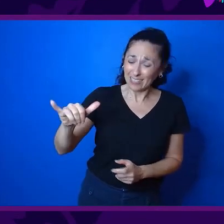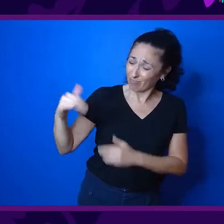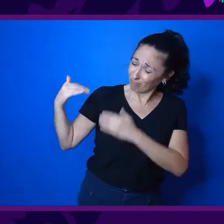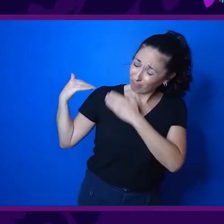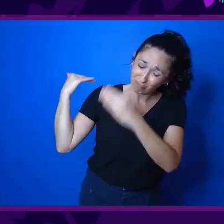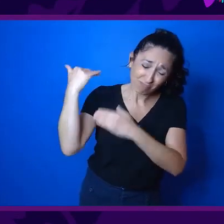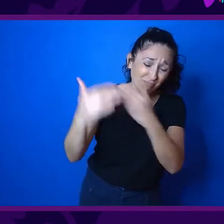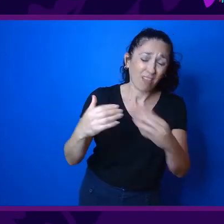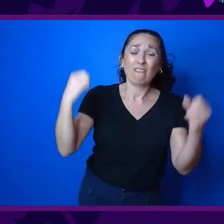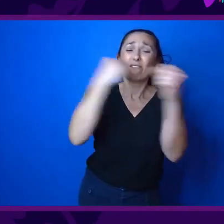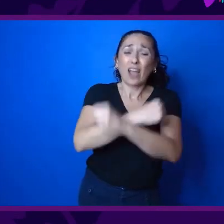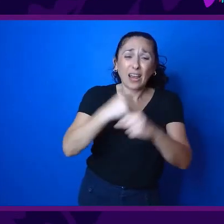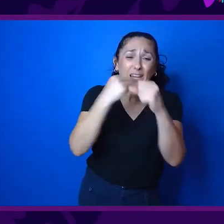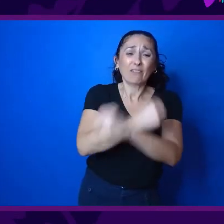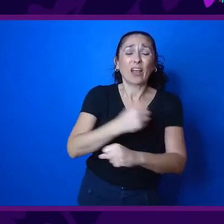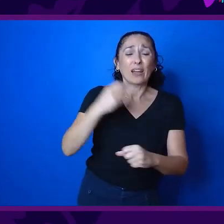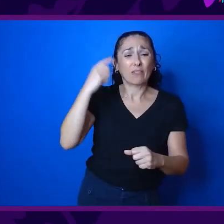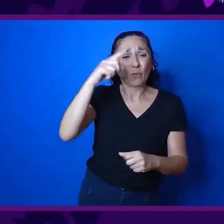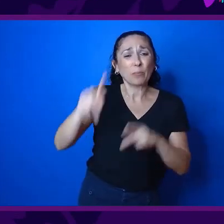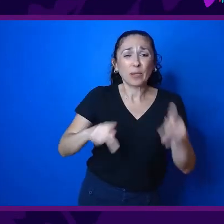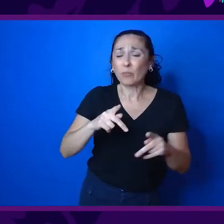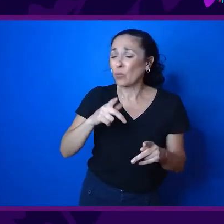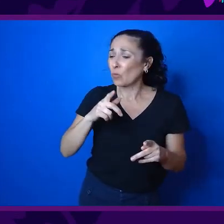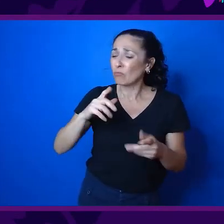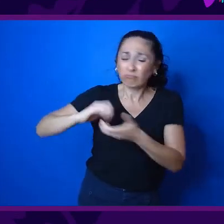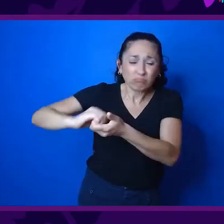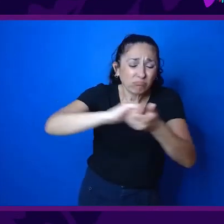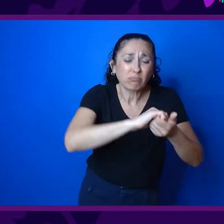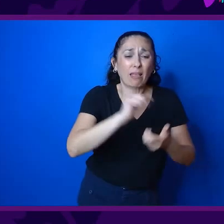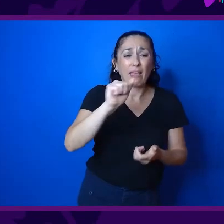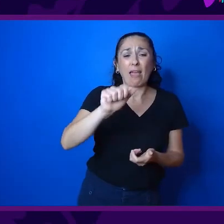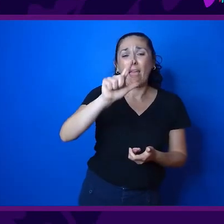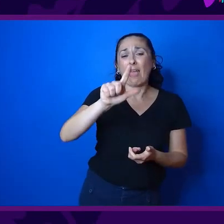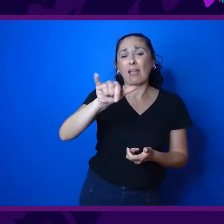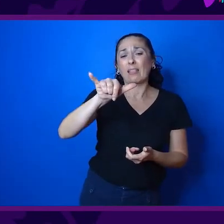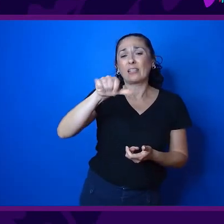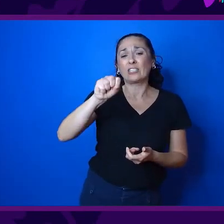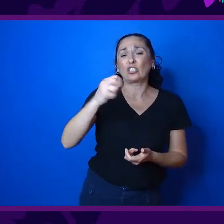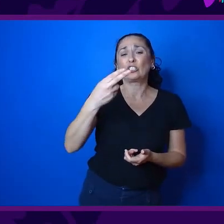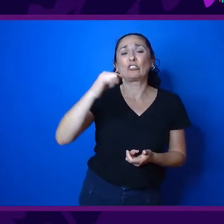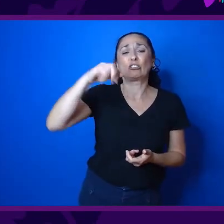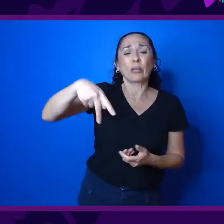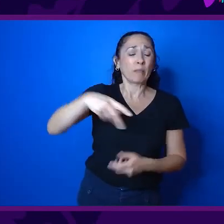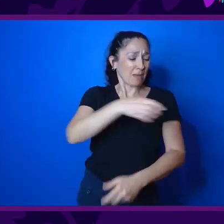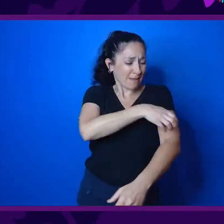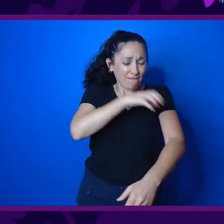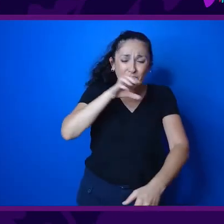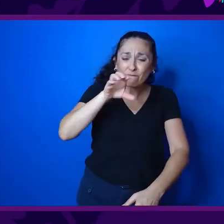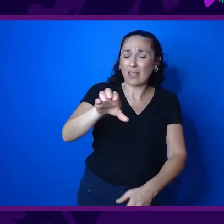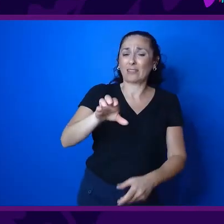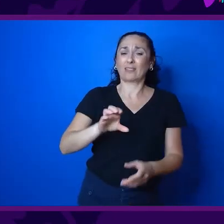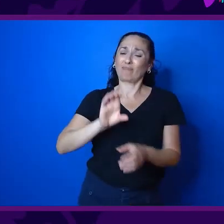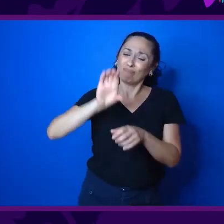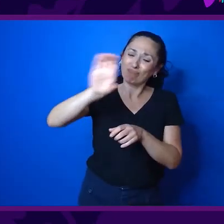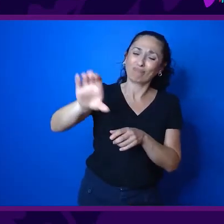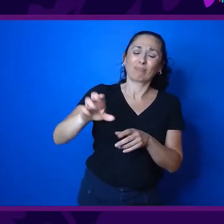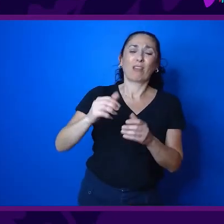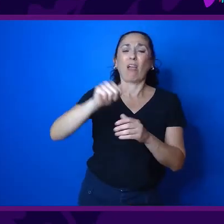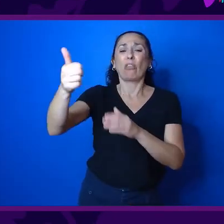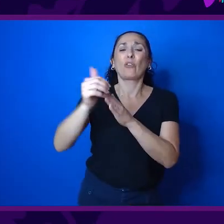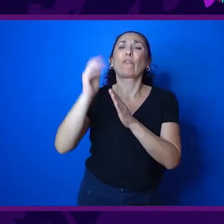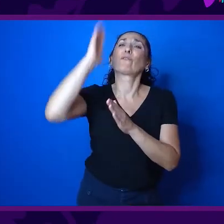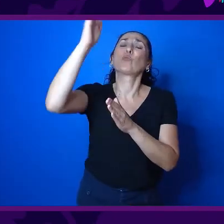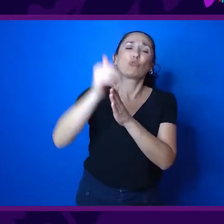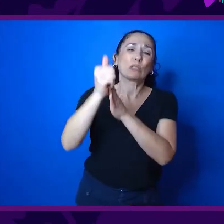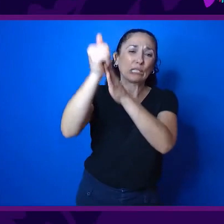voice, for building allyship for others, and for investing the development of leaders for lasting change. And so it's my honor and pleasure to